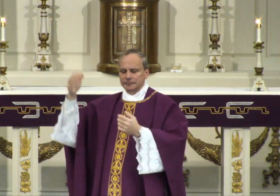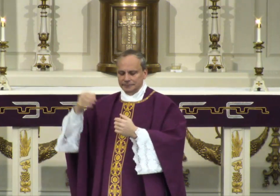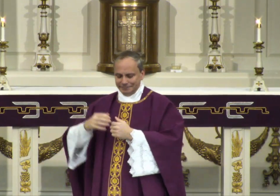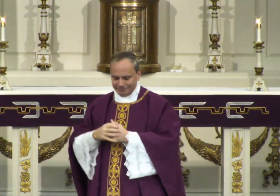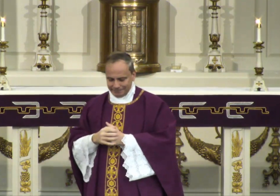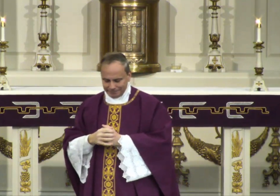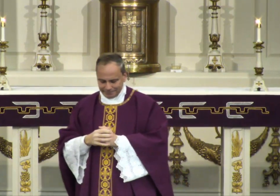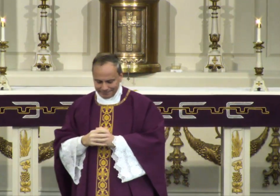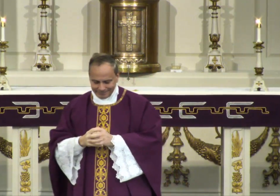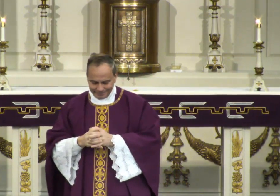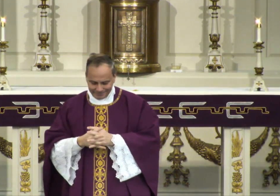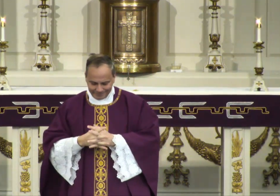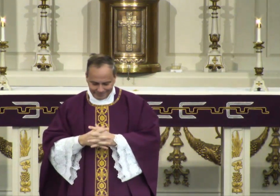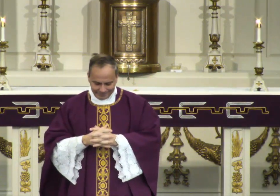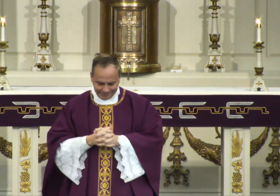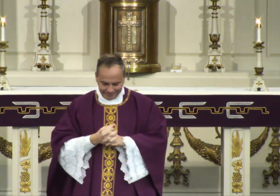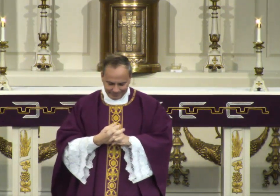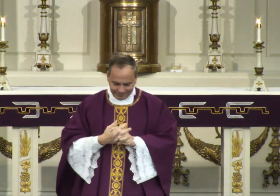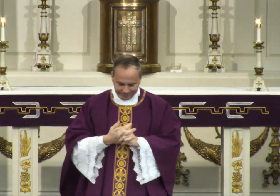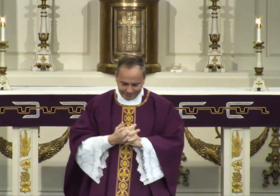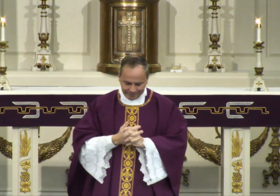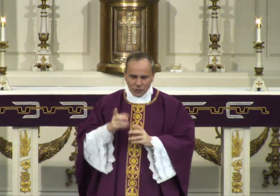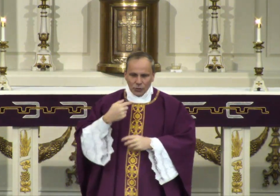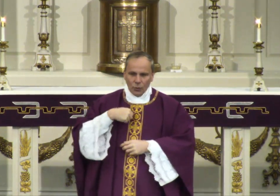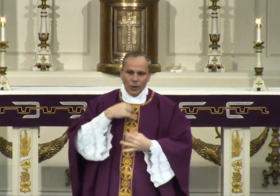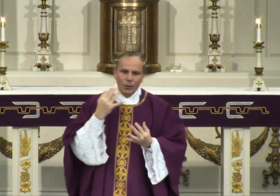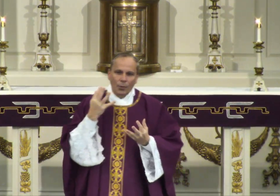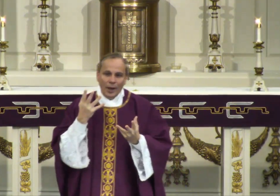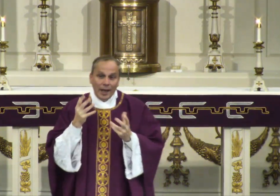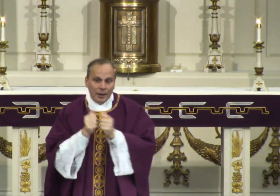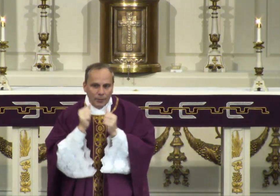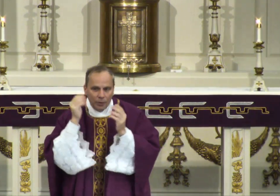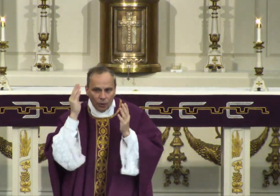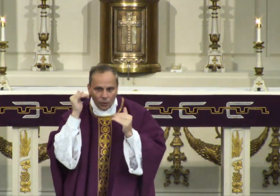But still knowing that everything is possible with God.